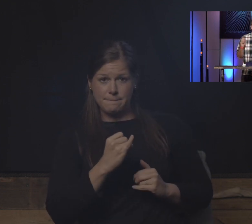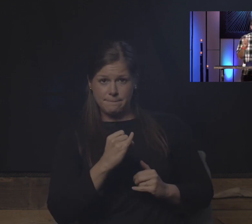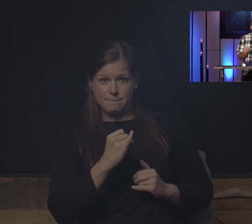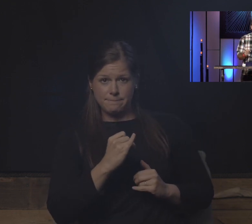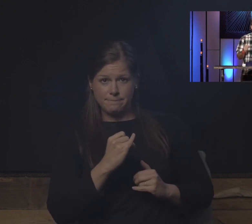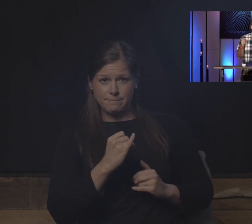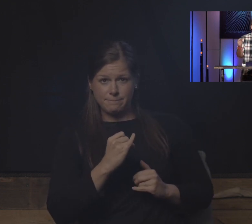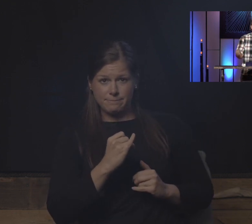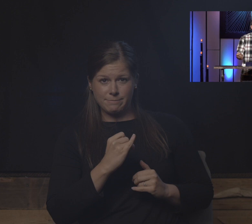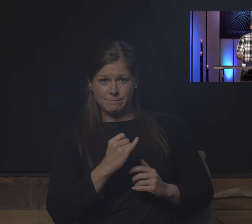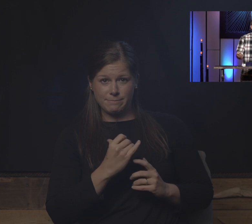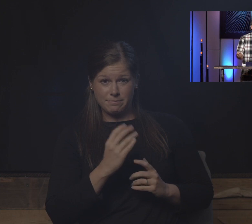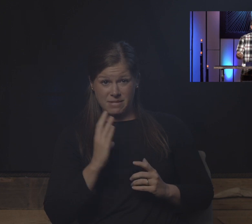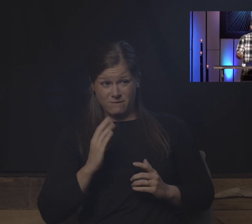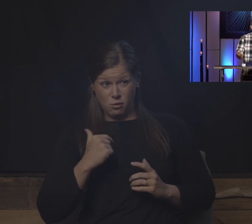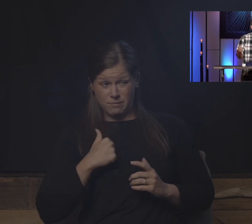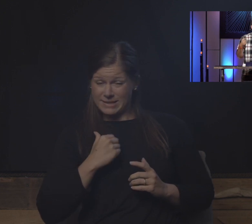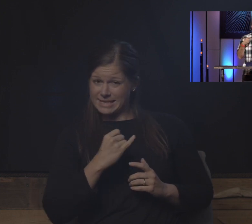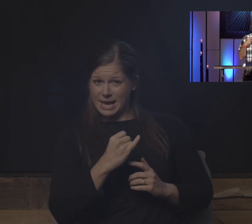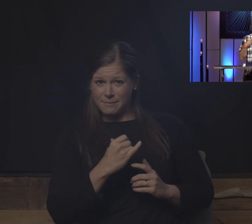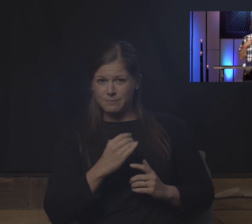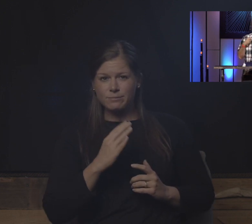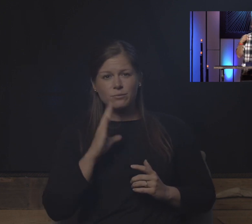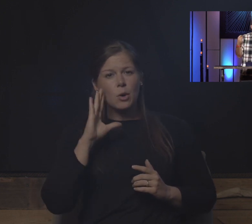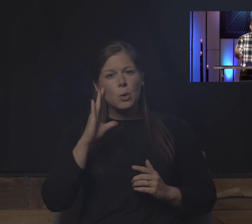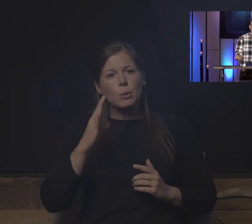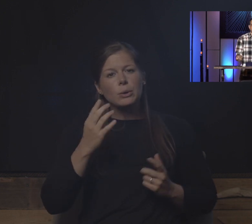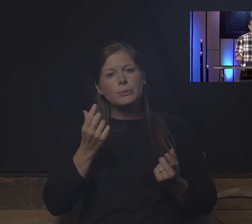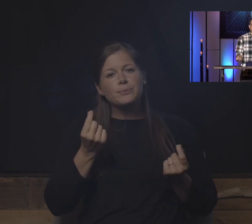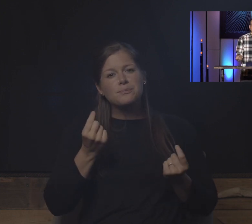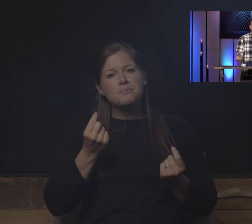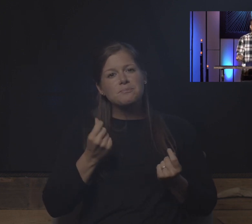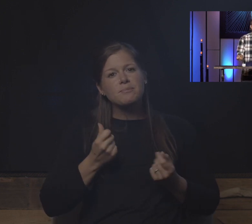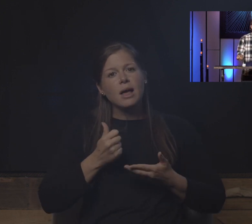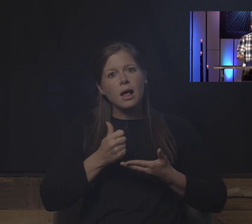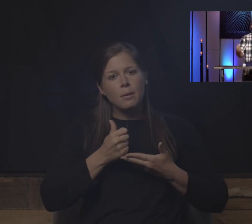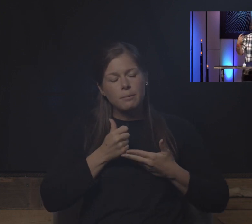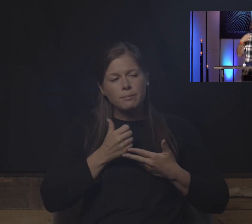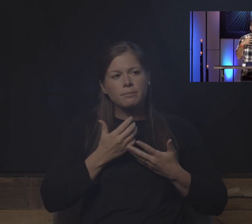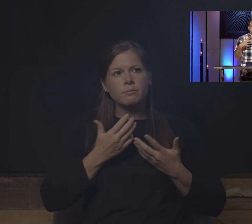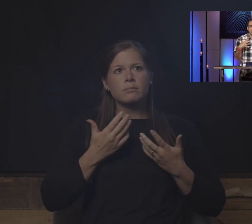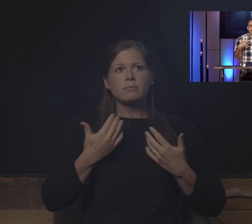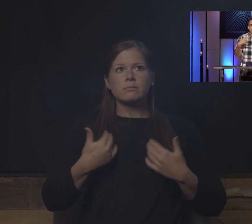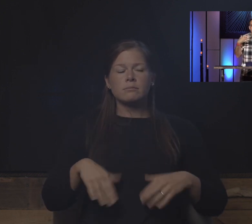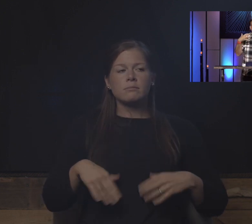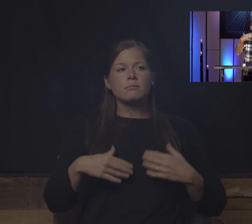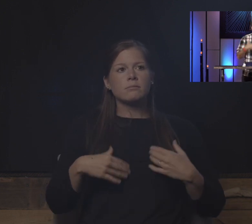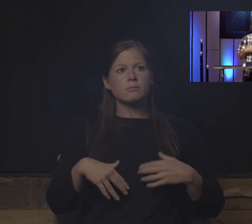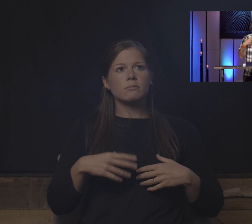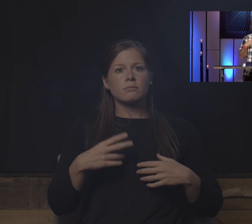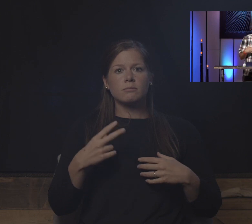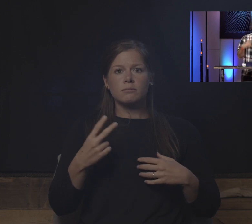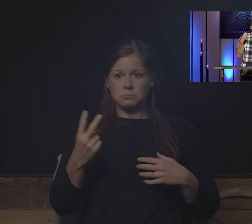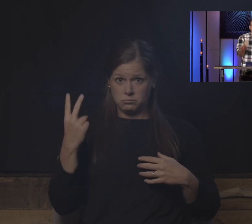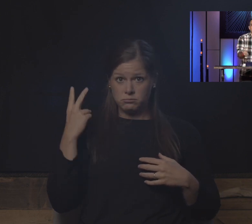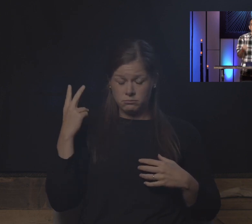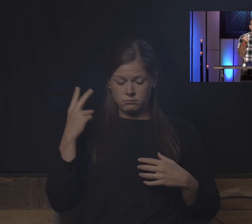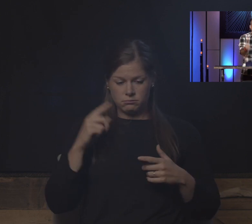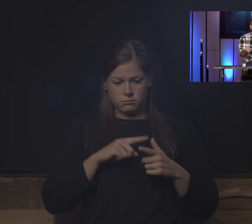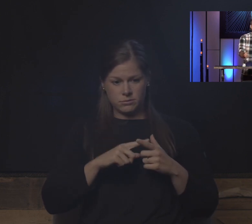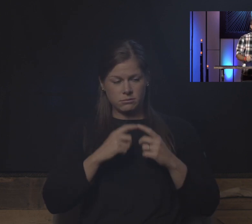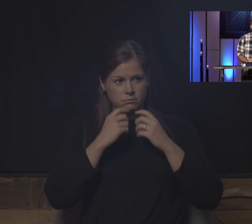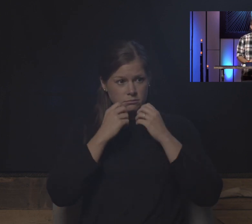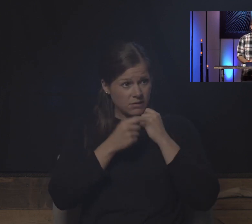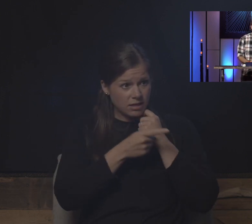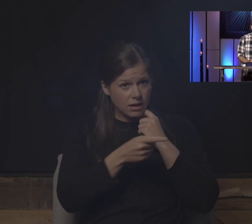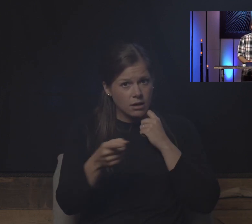we will grow in our love for them. We will grow in our compassion towards them. We will grow in brokenhearted desires